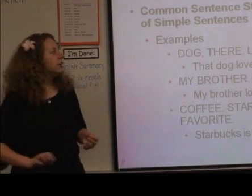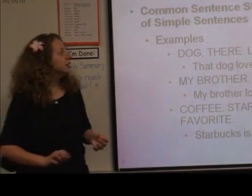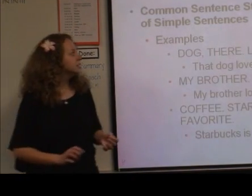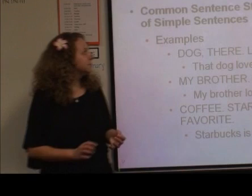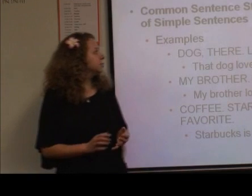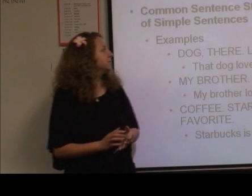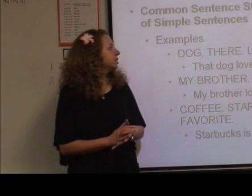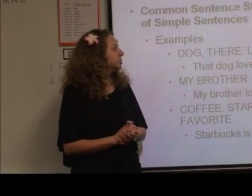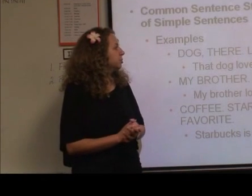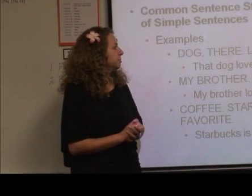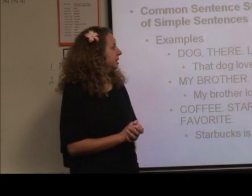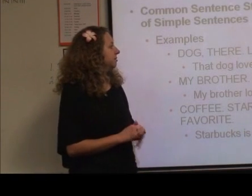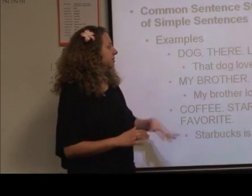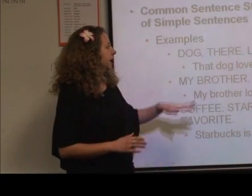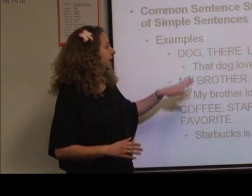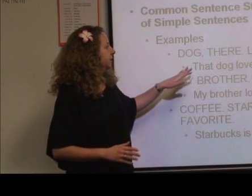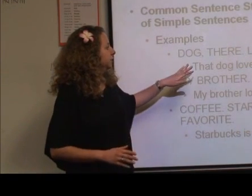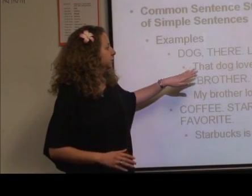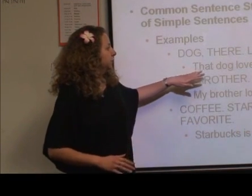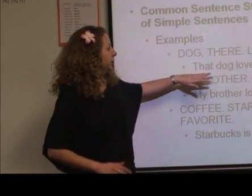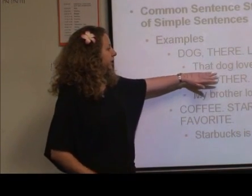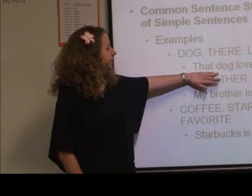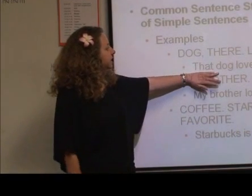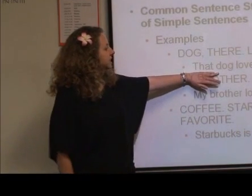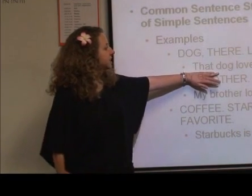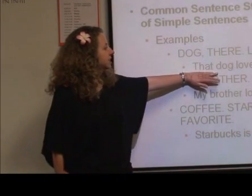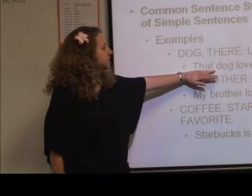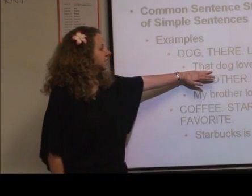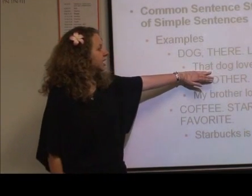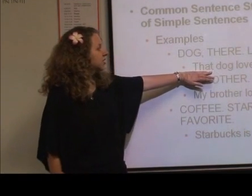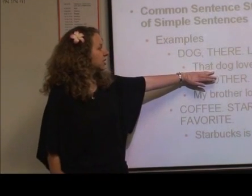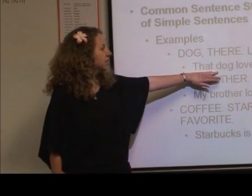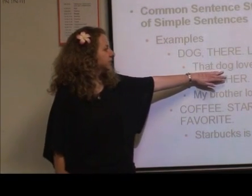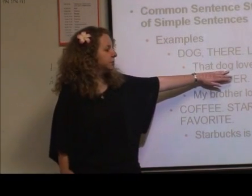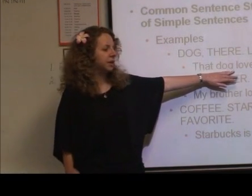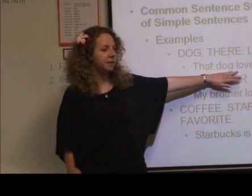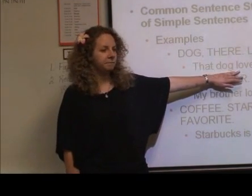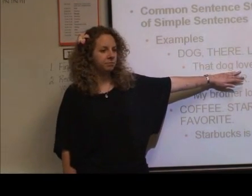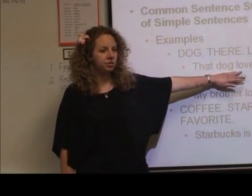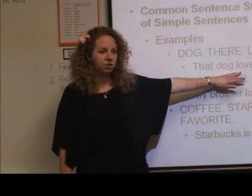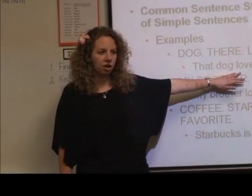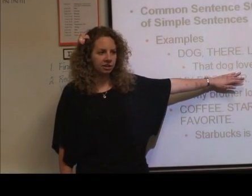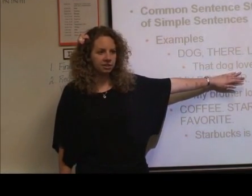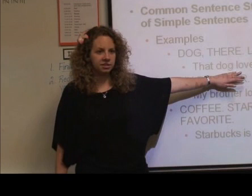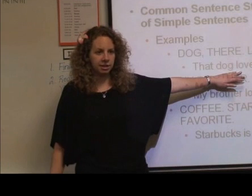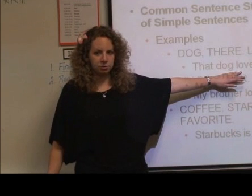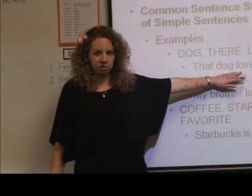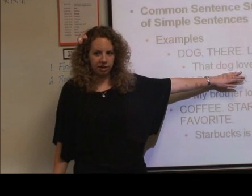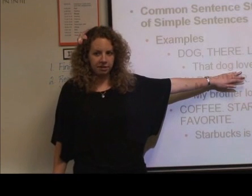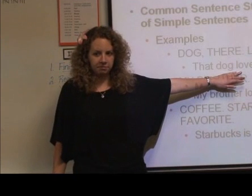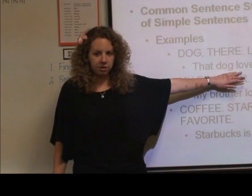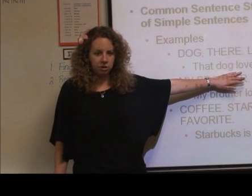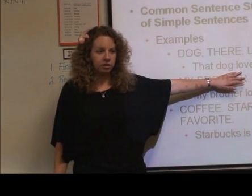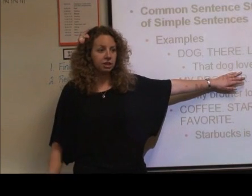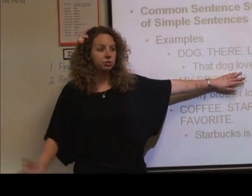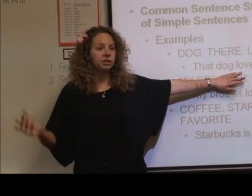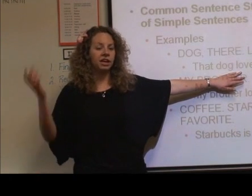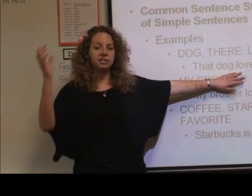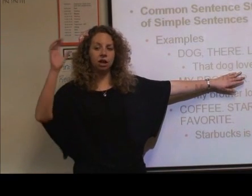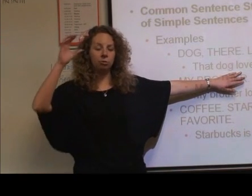our examples for this one will be, okay, so in this sentence, that dog loves to play. The dog is the subject, right? Okay, so in ASL,